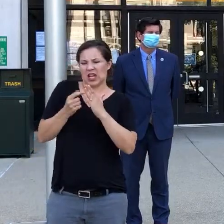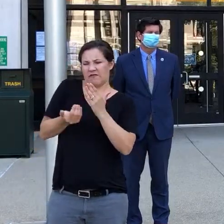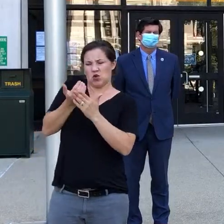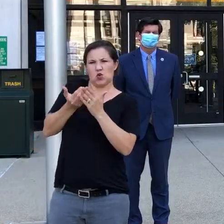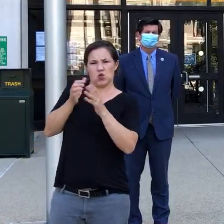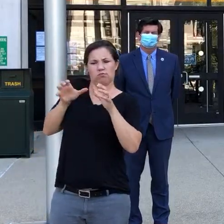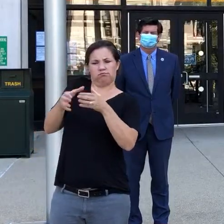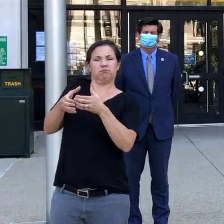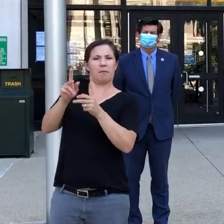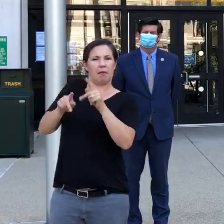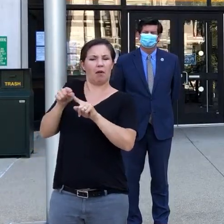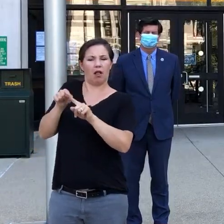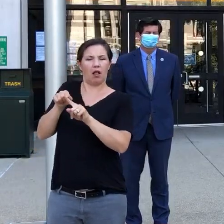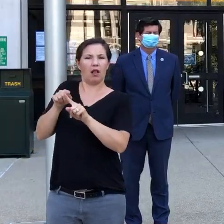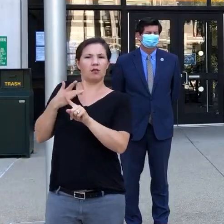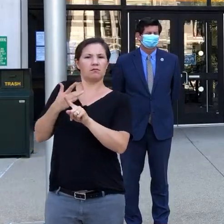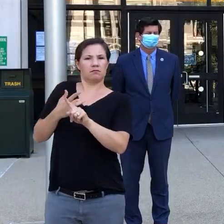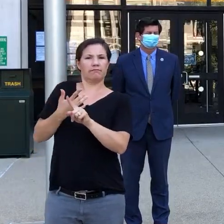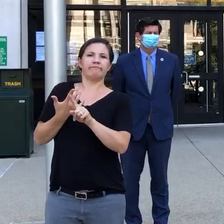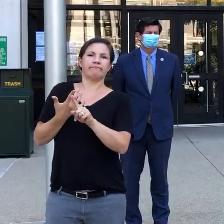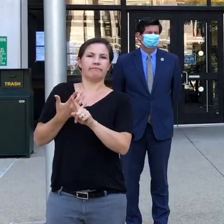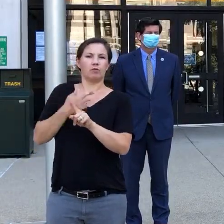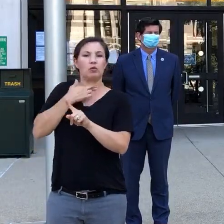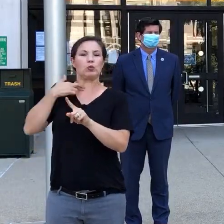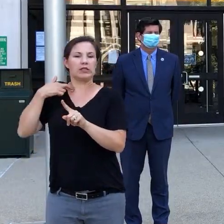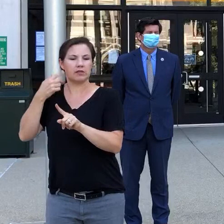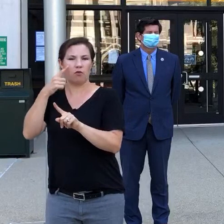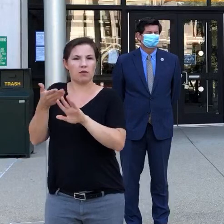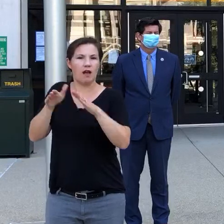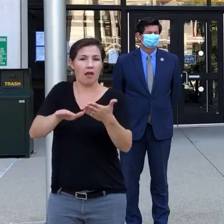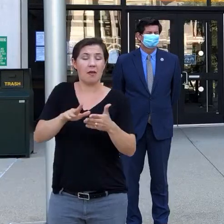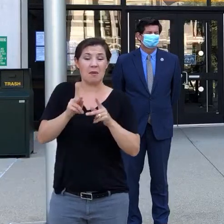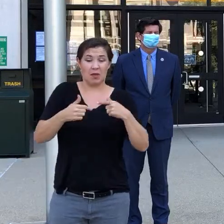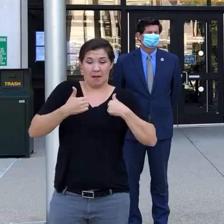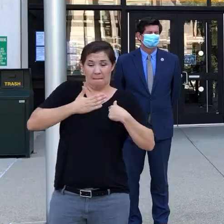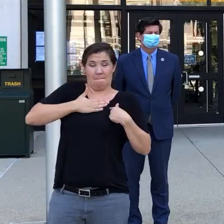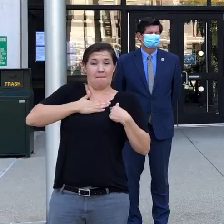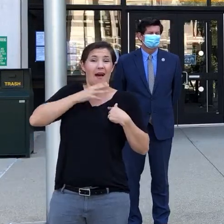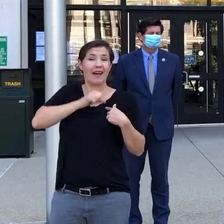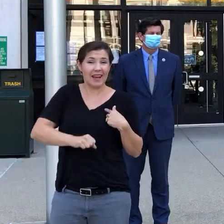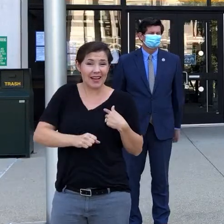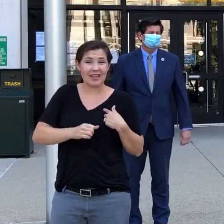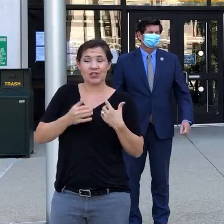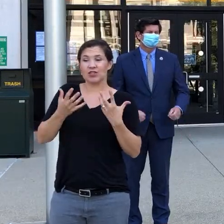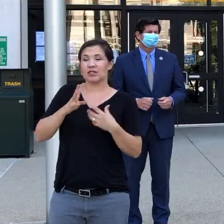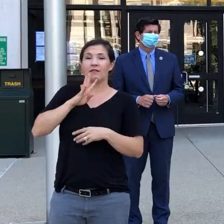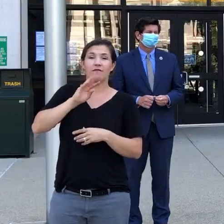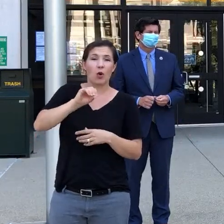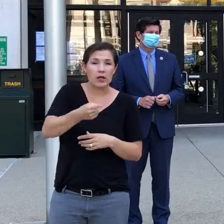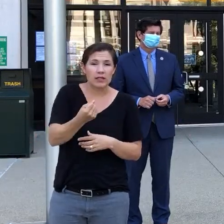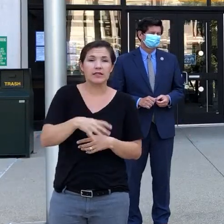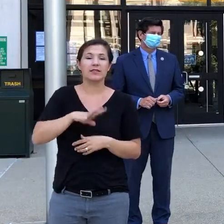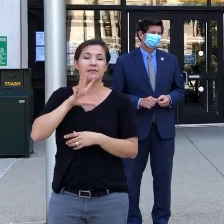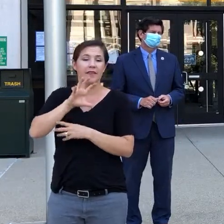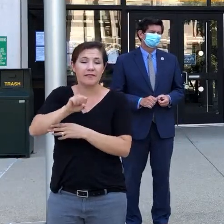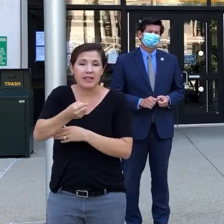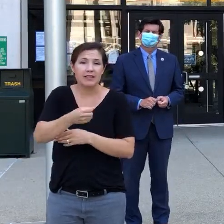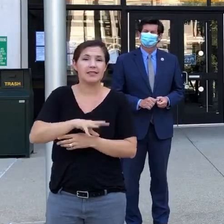people who are victims of our overdose deaths. These are people like my age, and people in their 40s, 50s, and